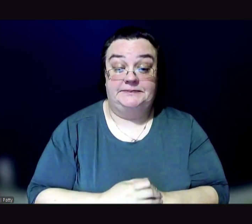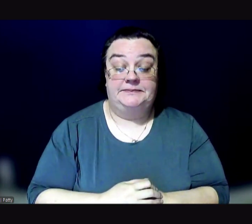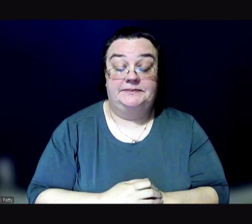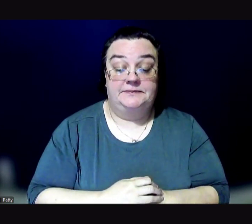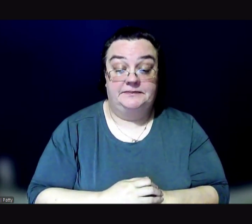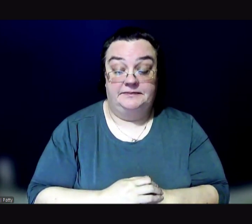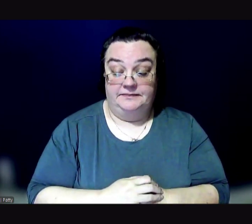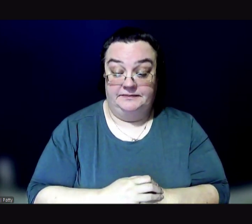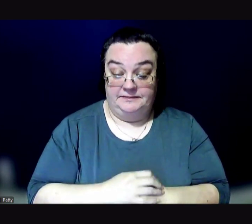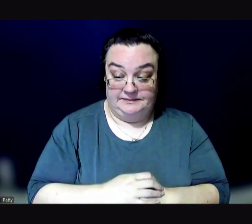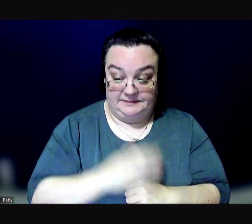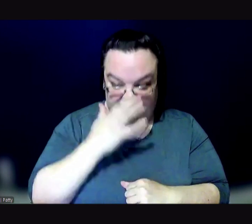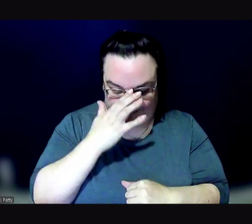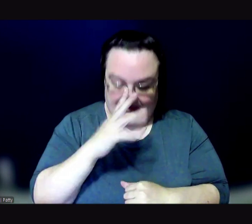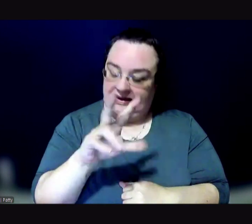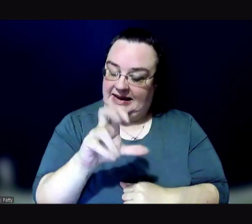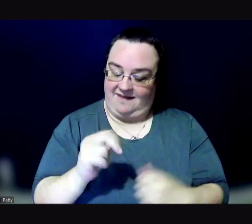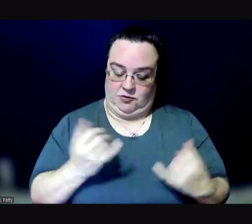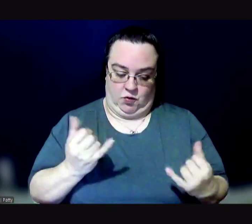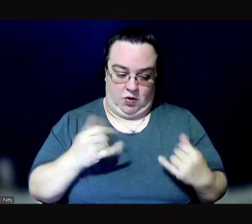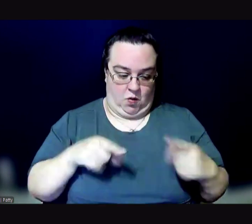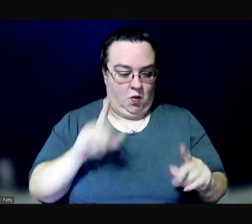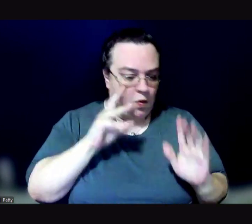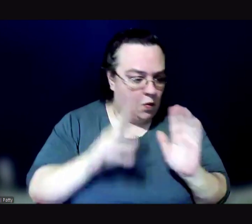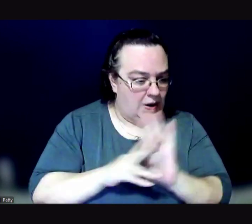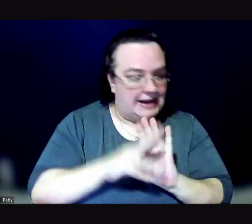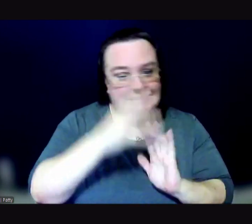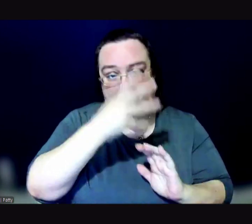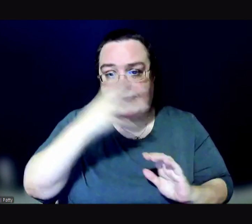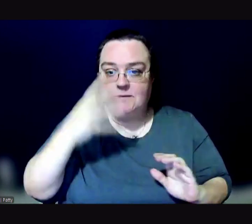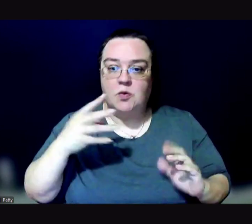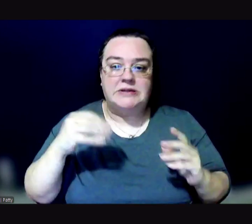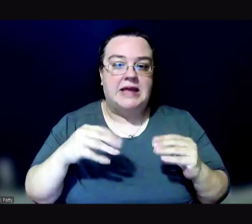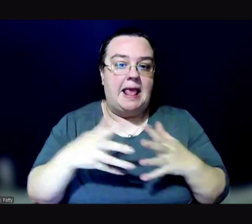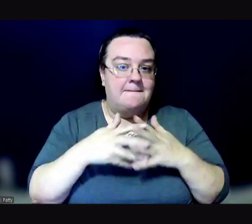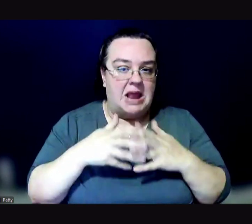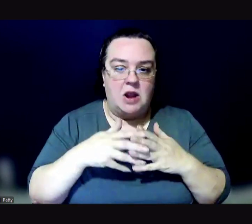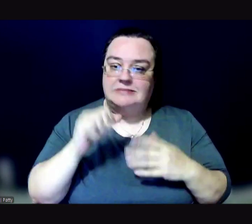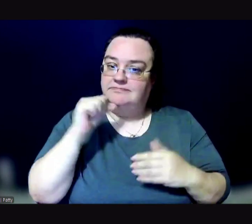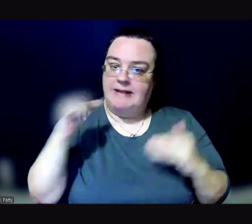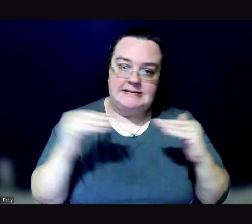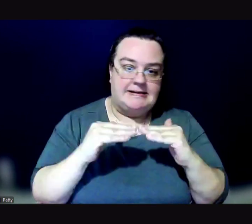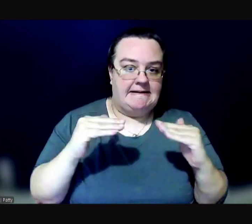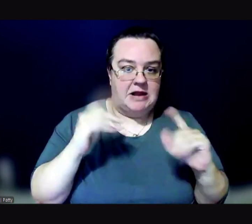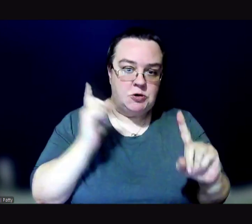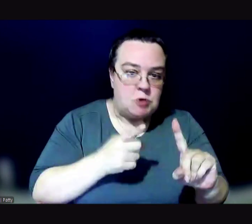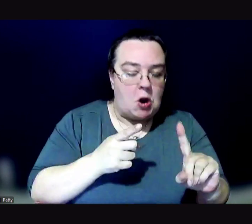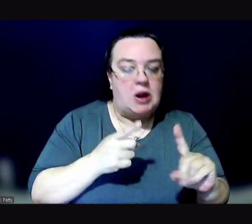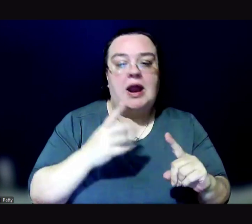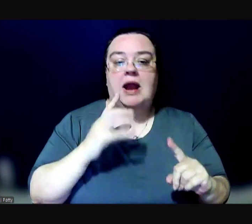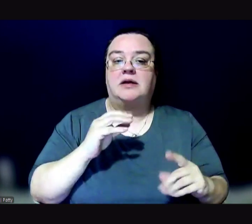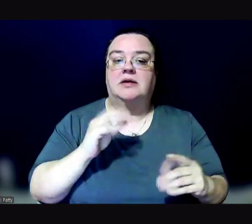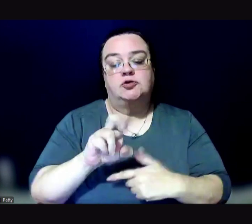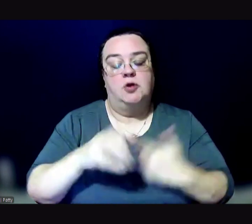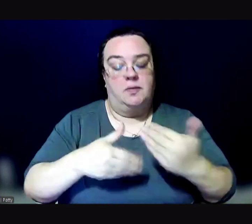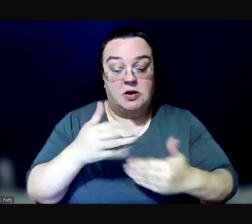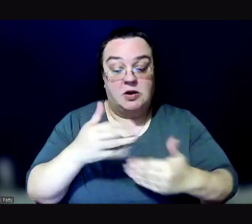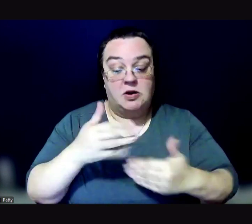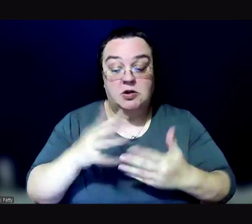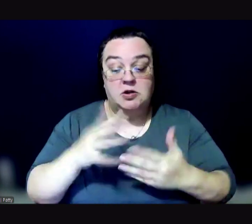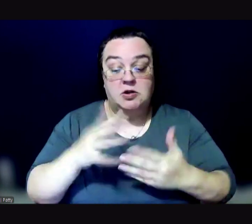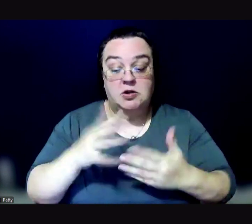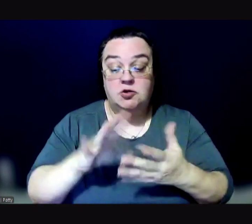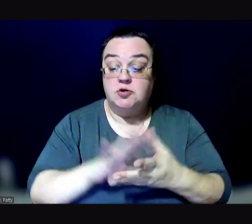And whereas even today, as we witness immigrants in America being unjustly targeted and persecuted without due process, the stories of Japanese